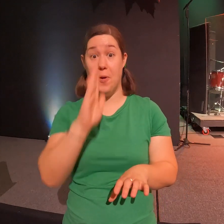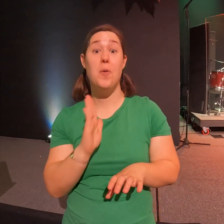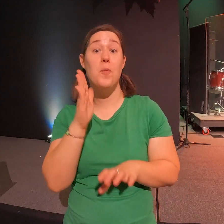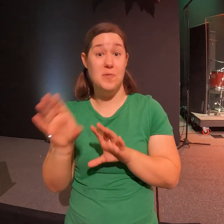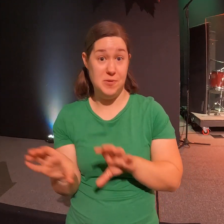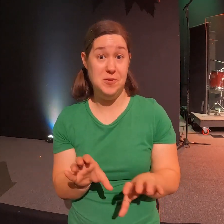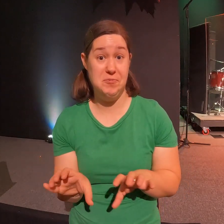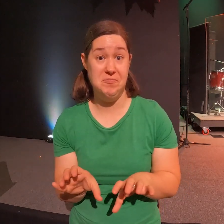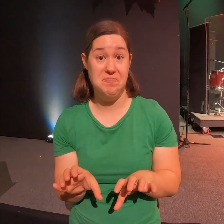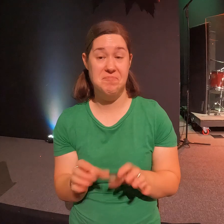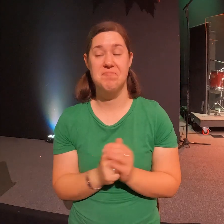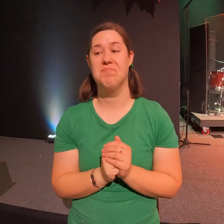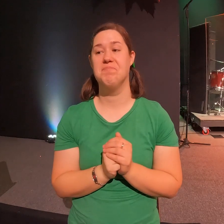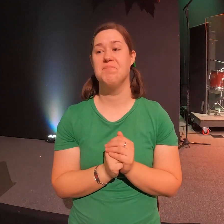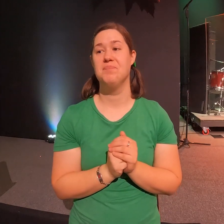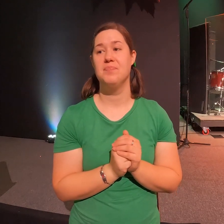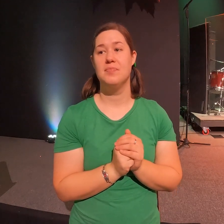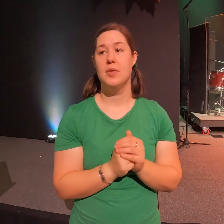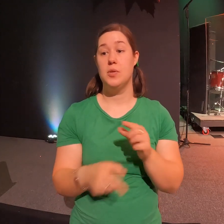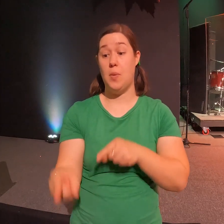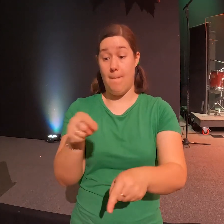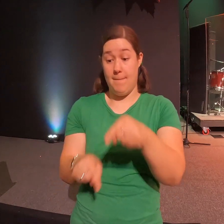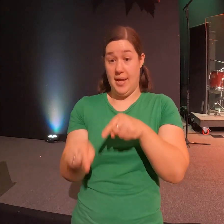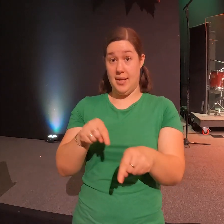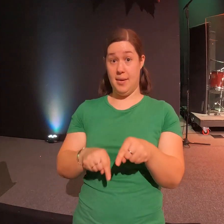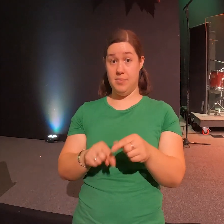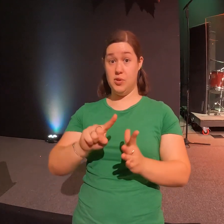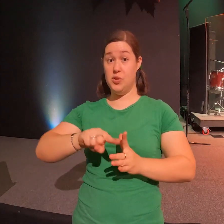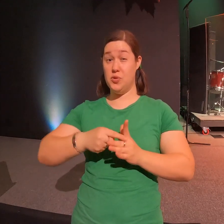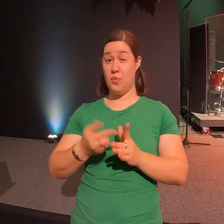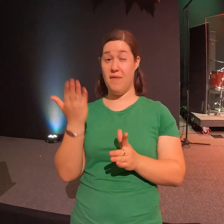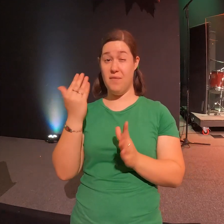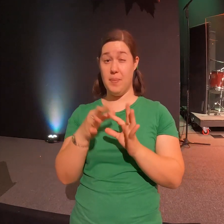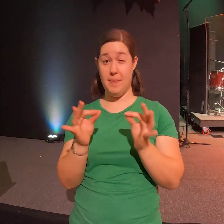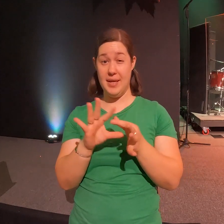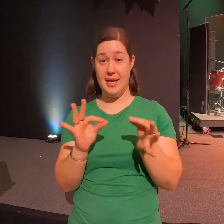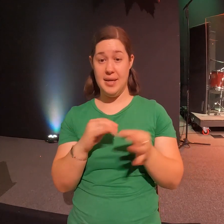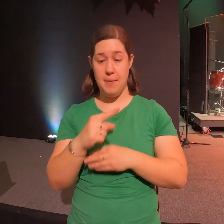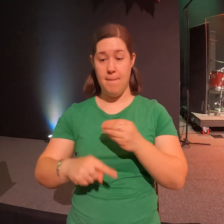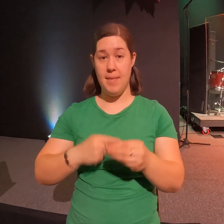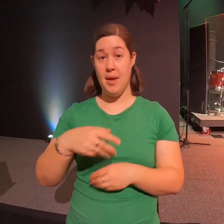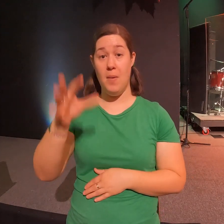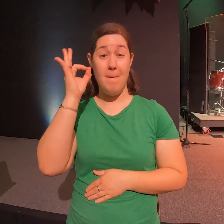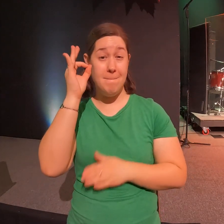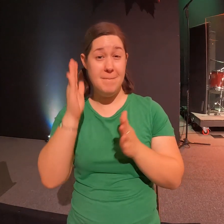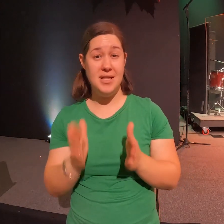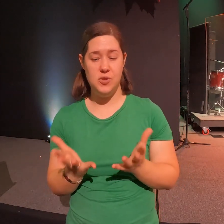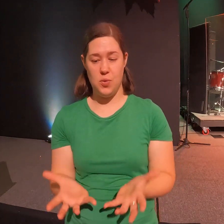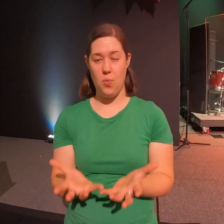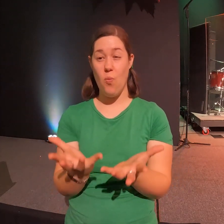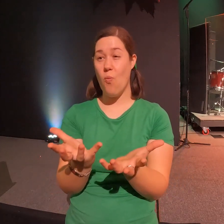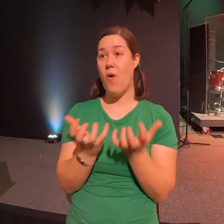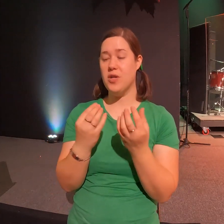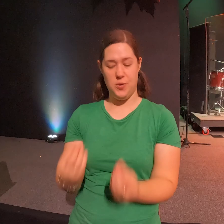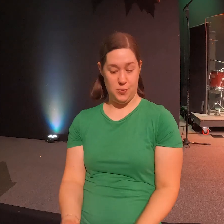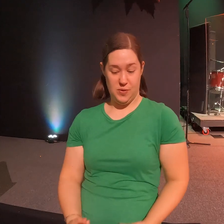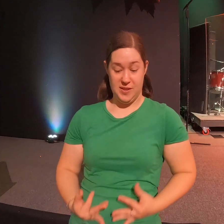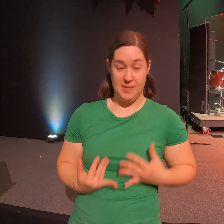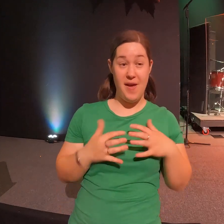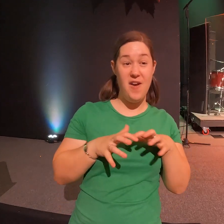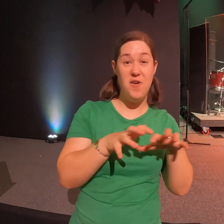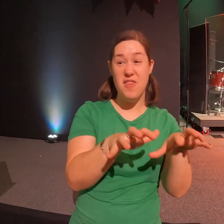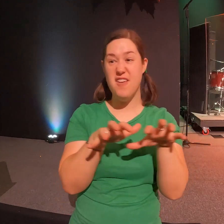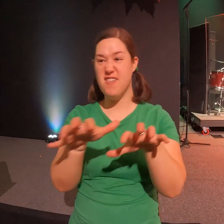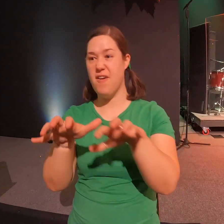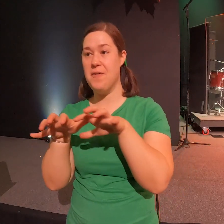So going back to that little story I said in the beginning about a pastor wanting to inspire the congregation. You know,